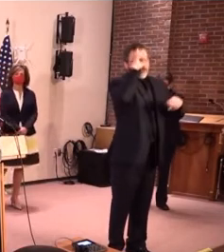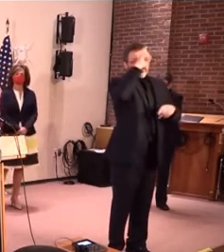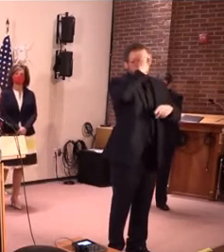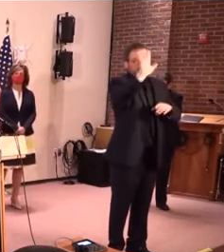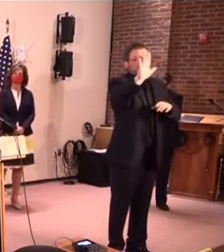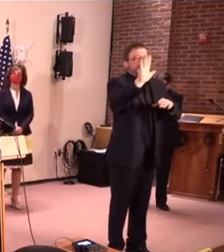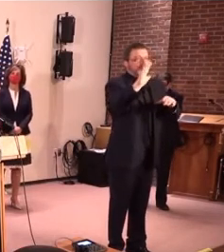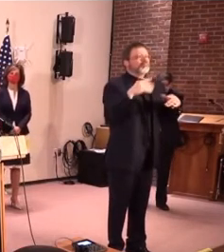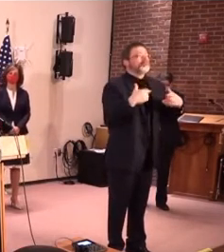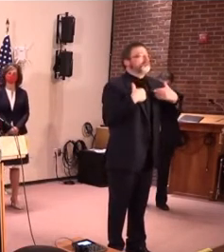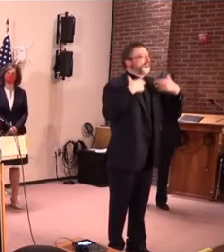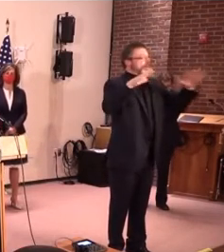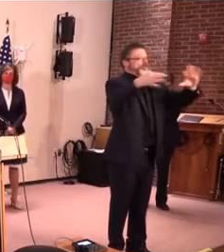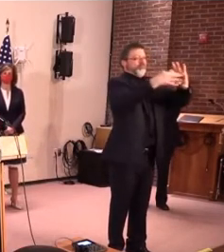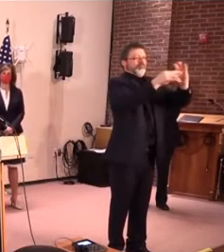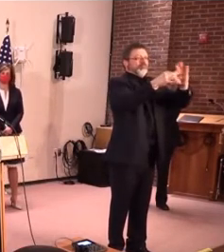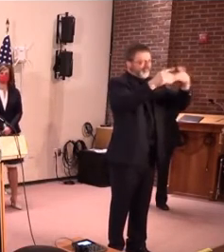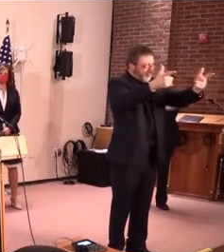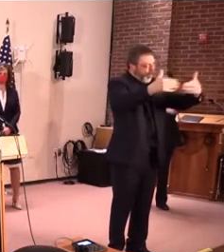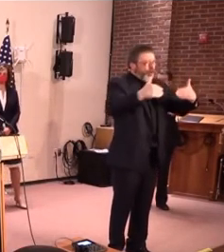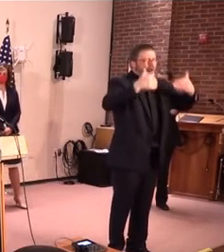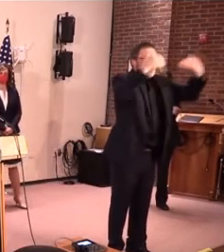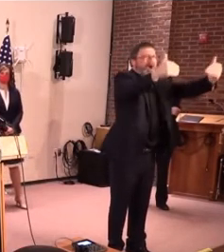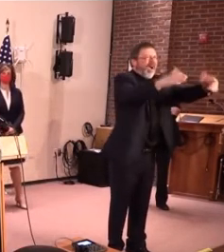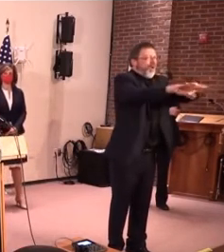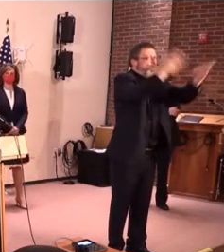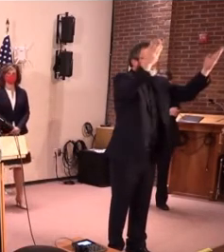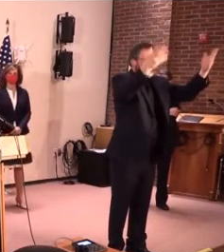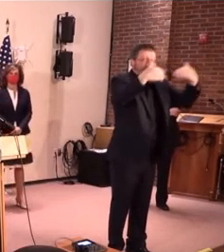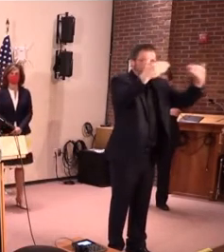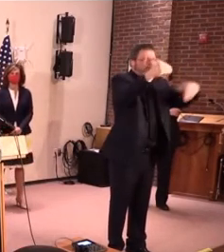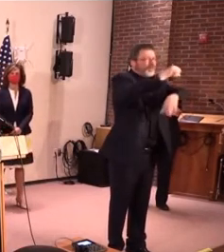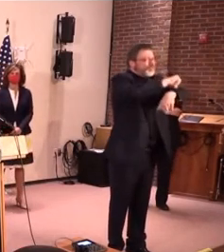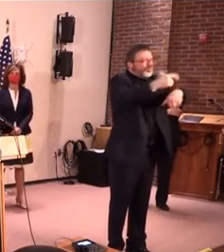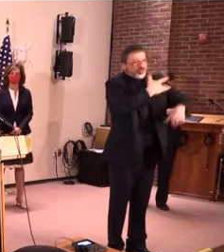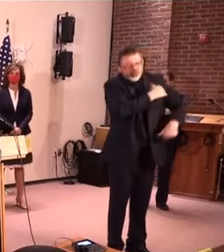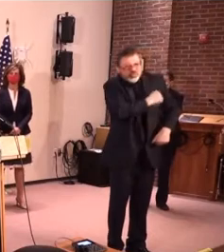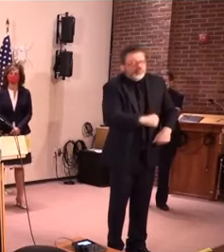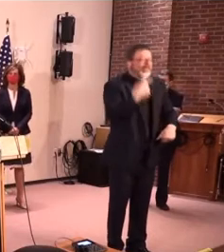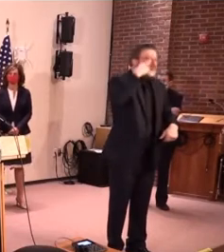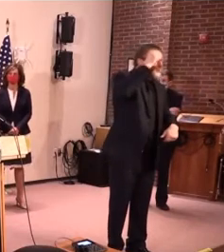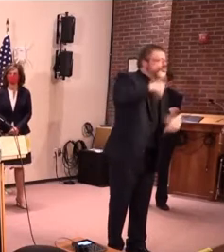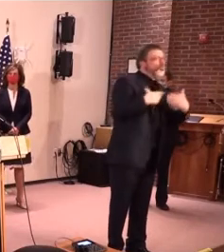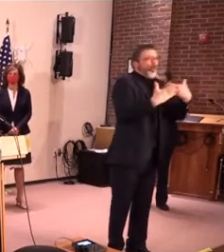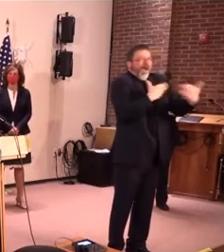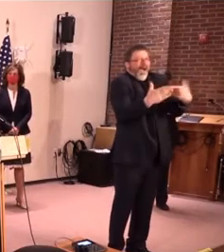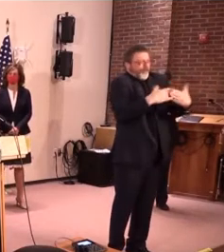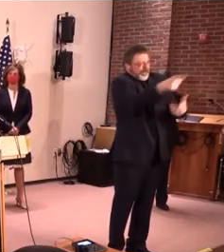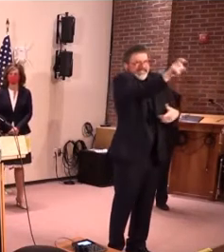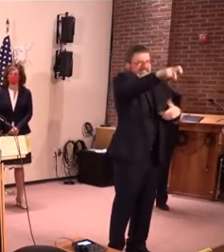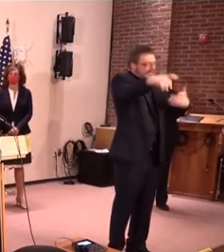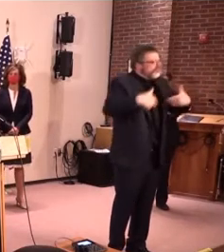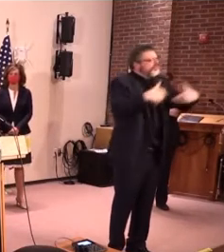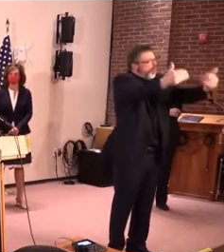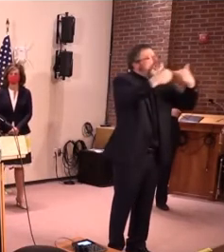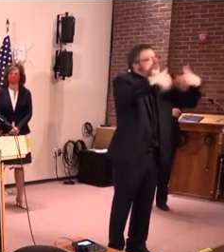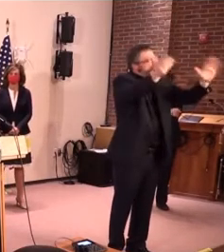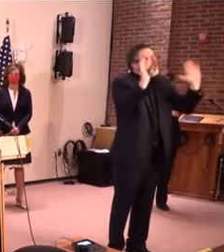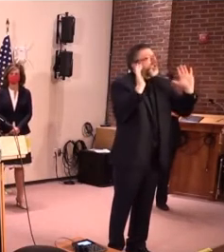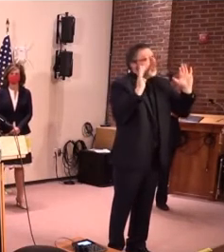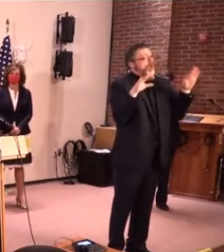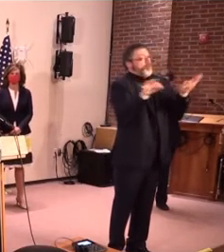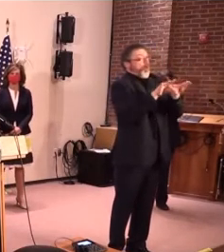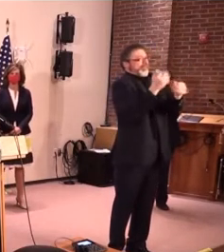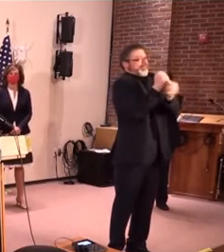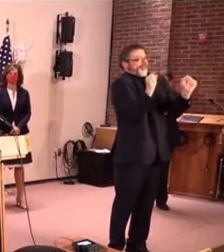that to happen. And I know this is not instantaneous, but that's our hope, that we'll be able to get them back on the